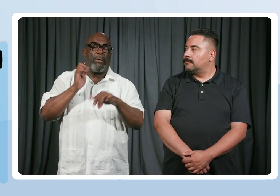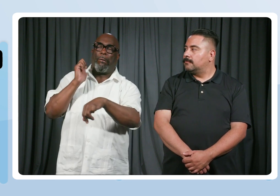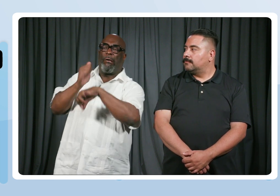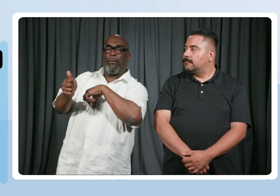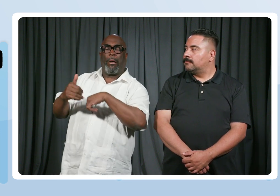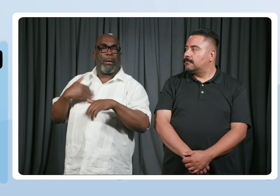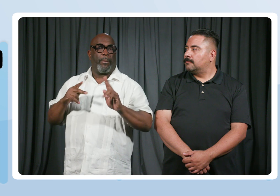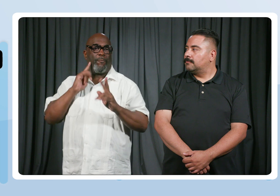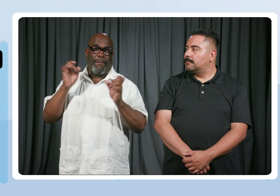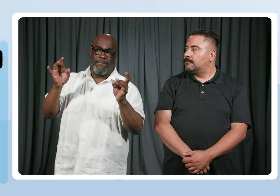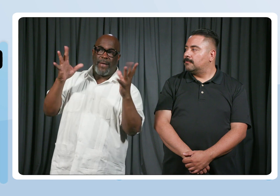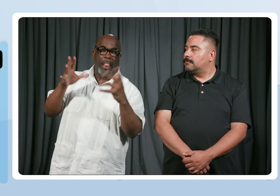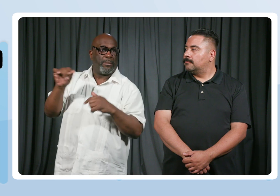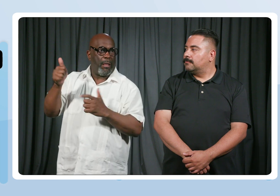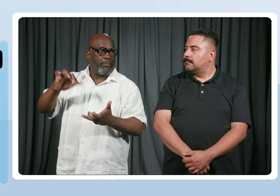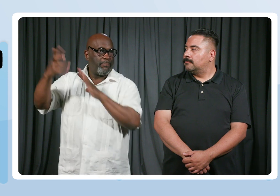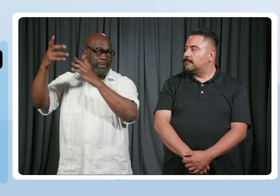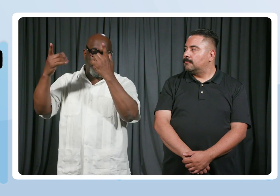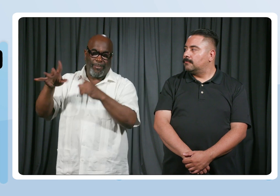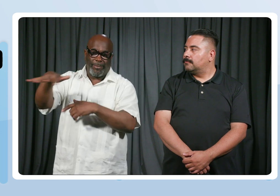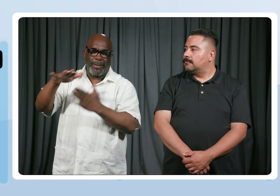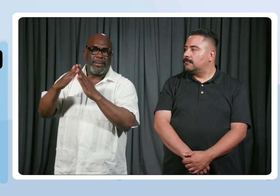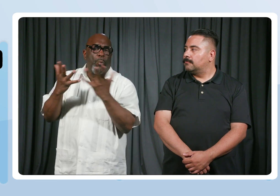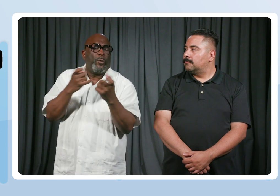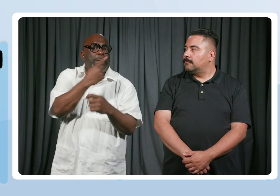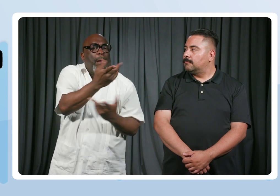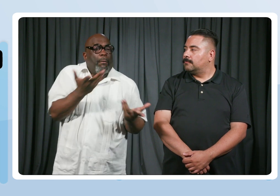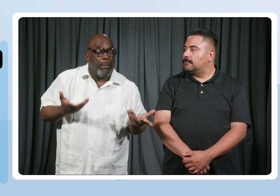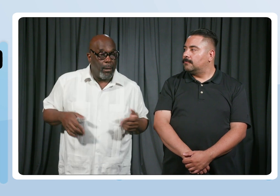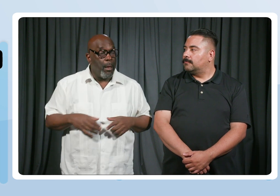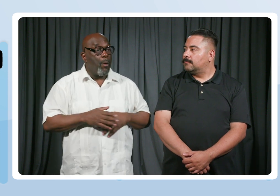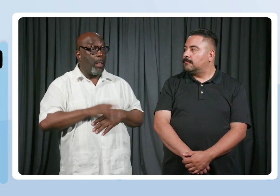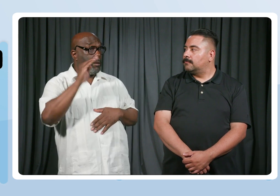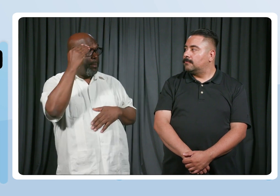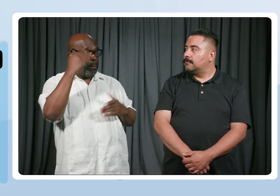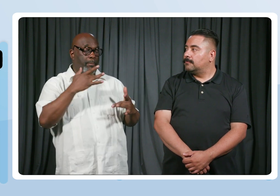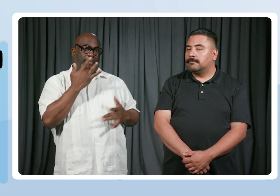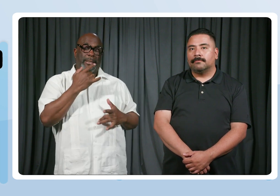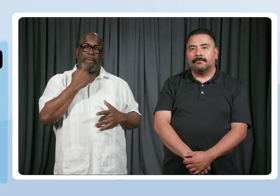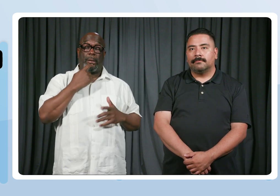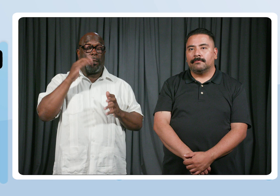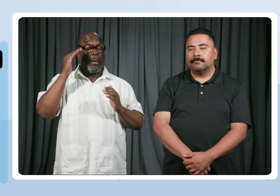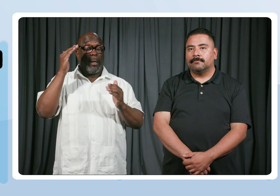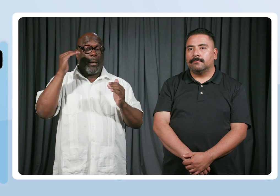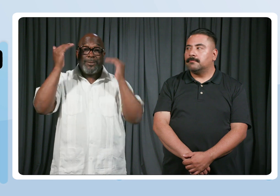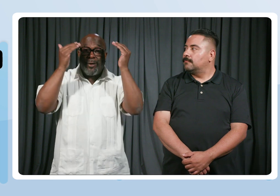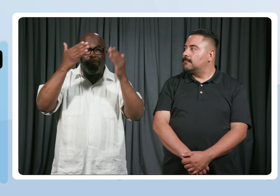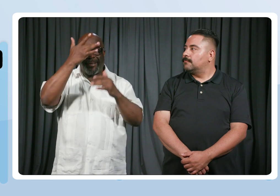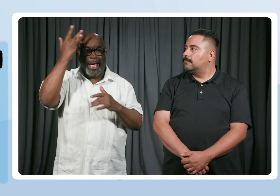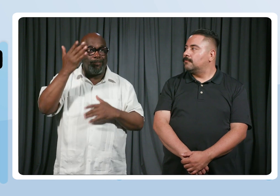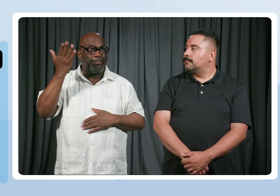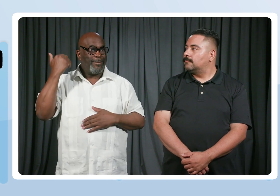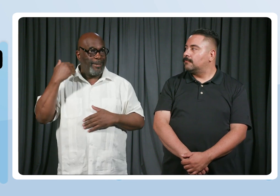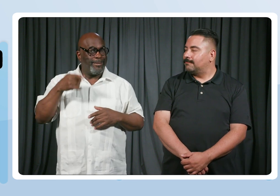for violence and other kinds of disruption in the city? The mayor likes to say adults forgot that they were once young, and